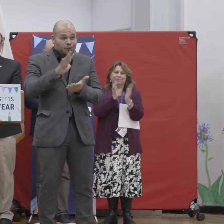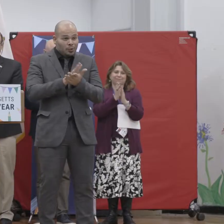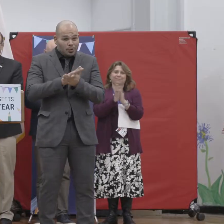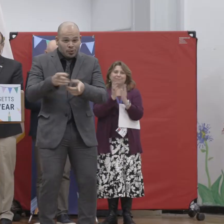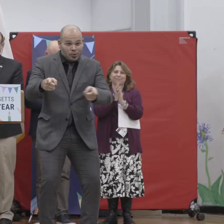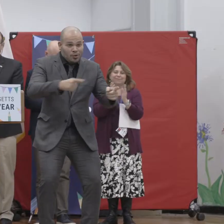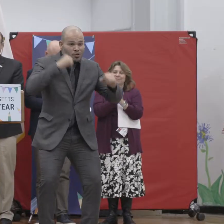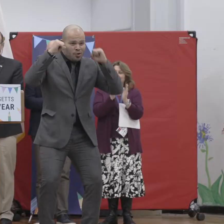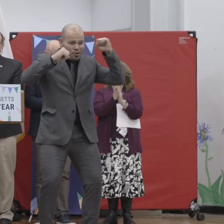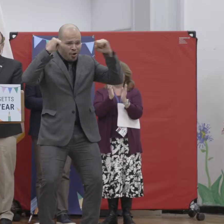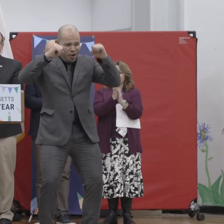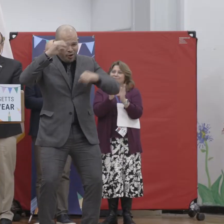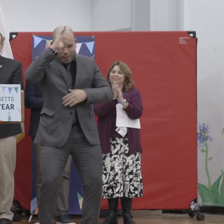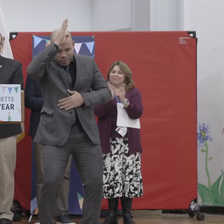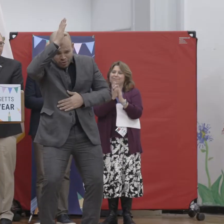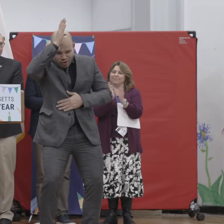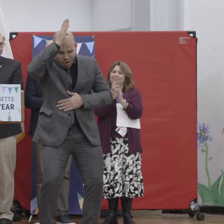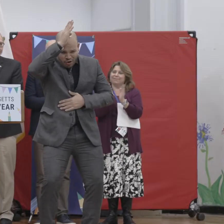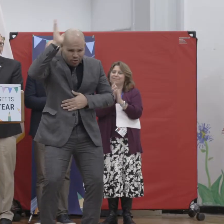Yes.